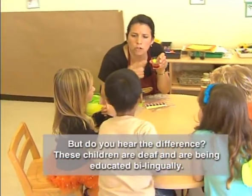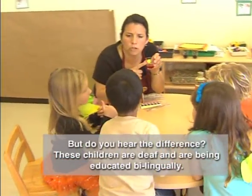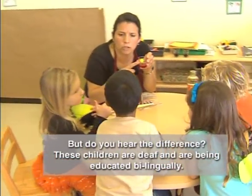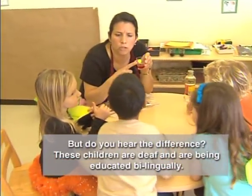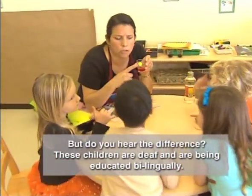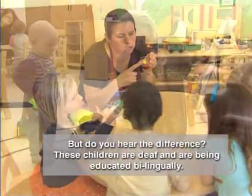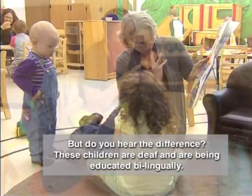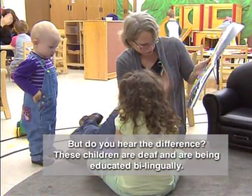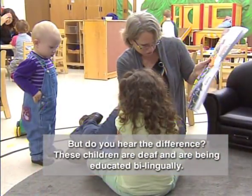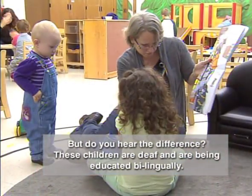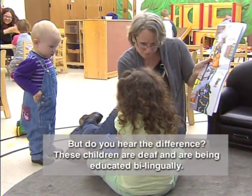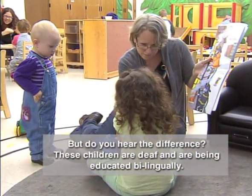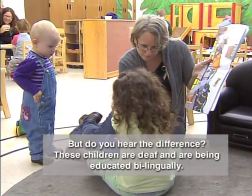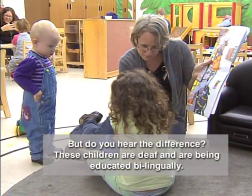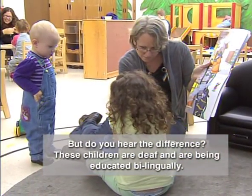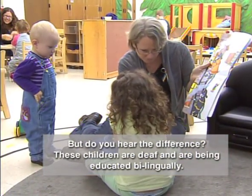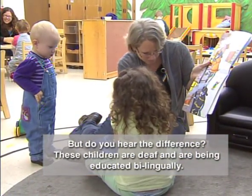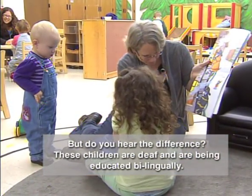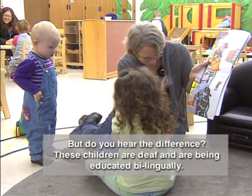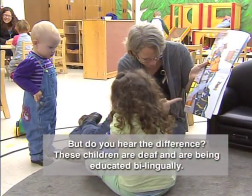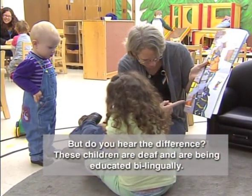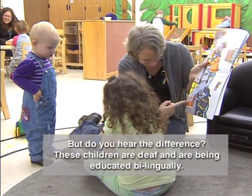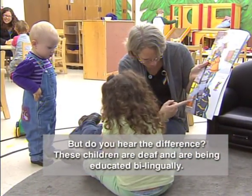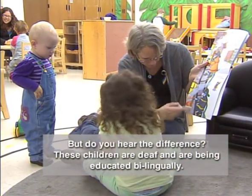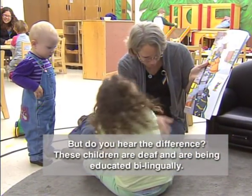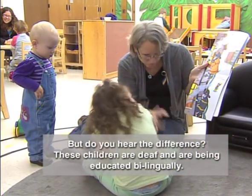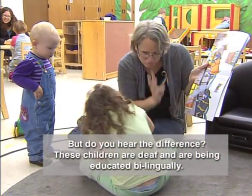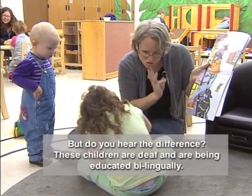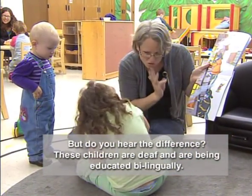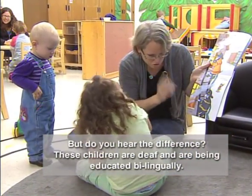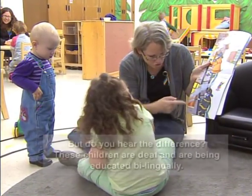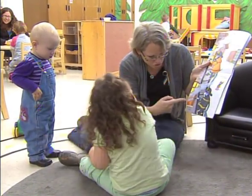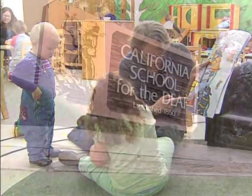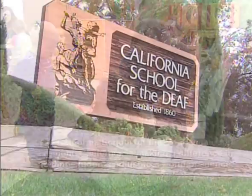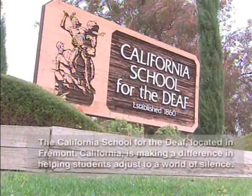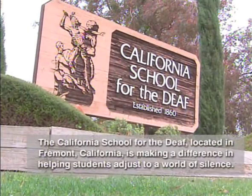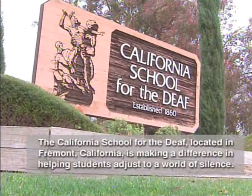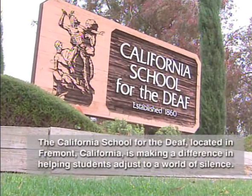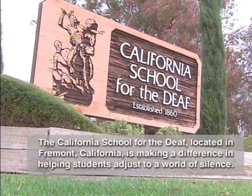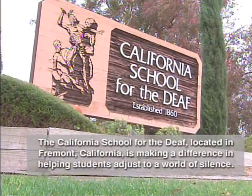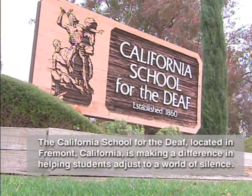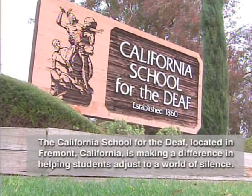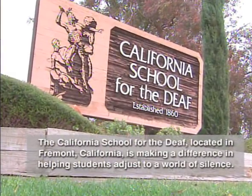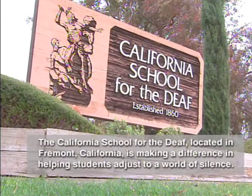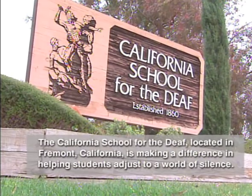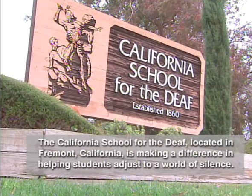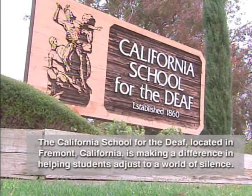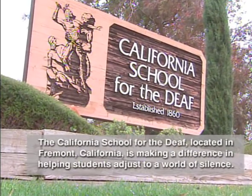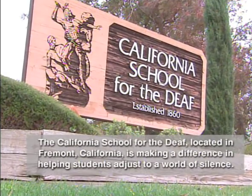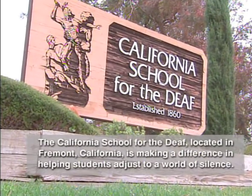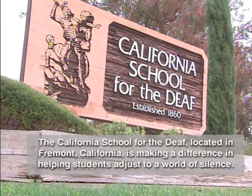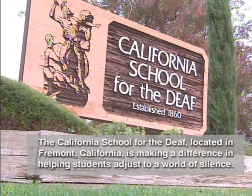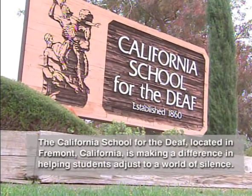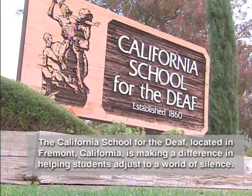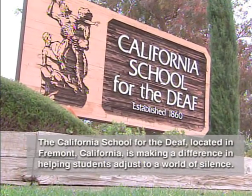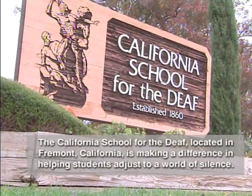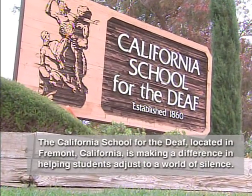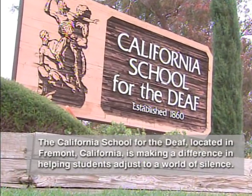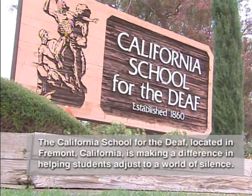difference? These children are deaf and are being educated bilingually. The California School for the Deaf, located in Fremont, California,